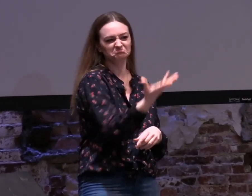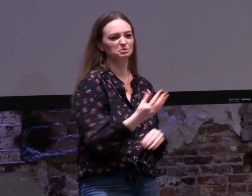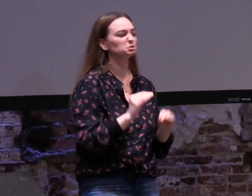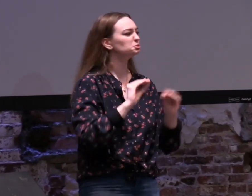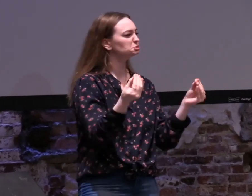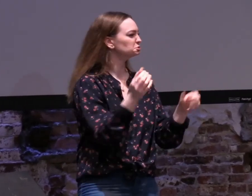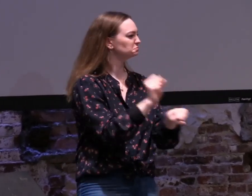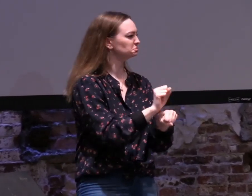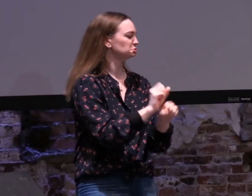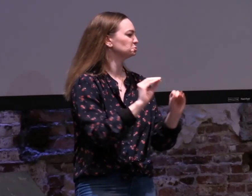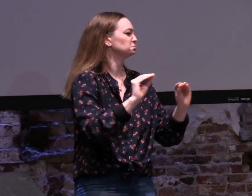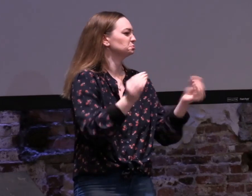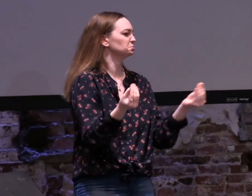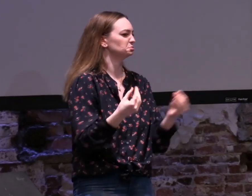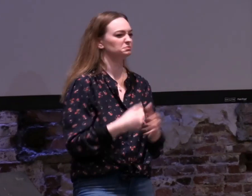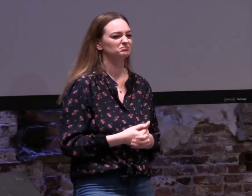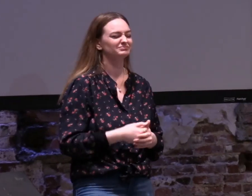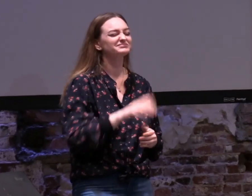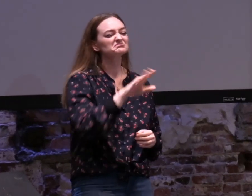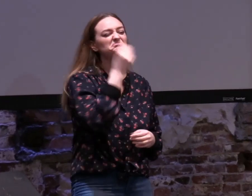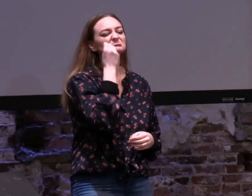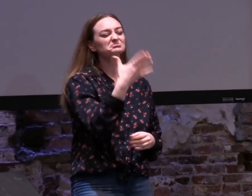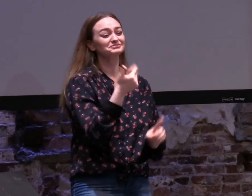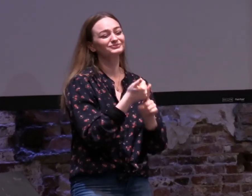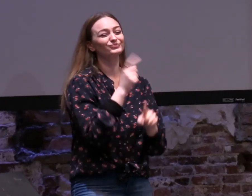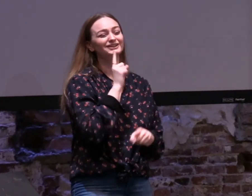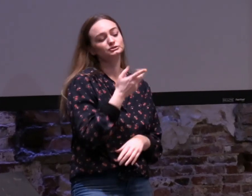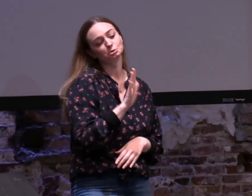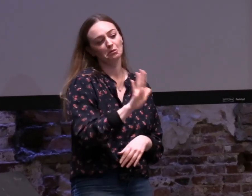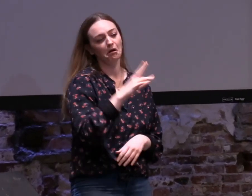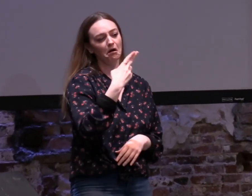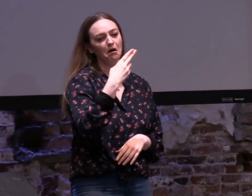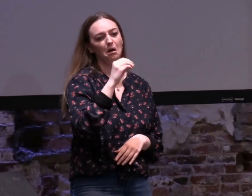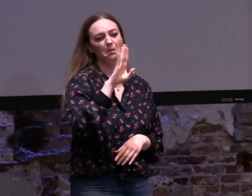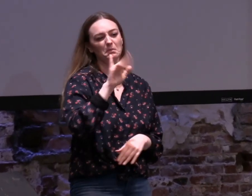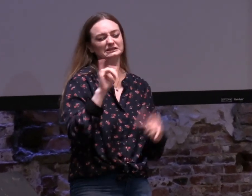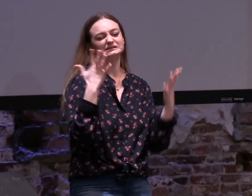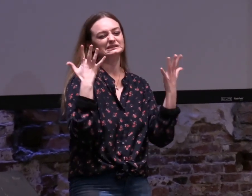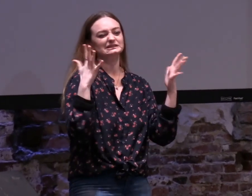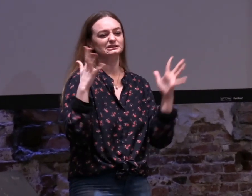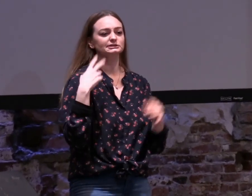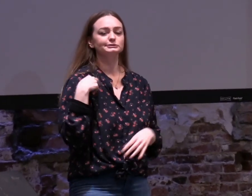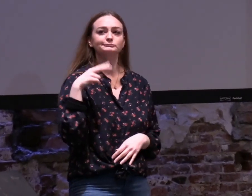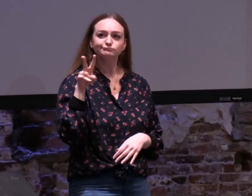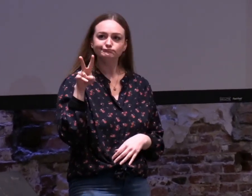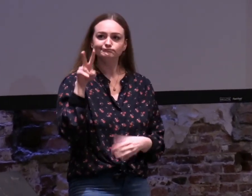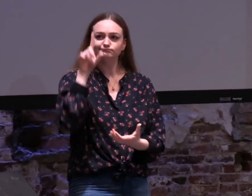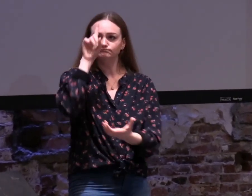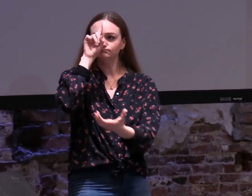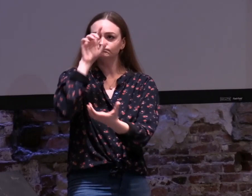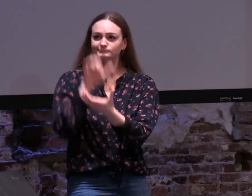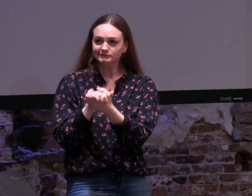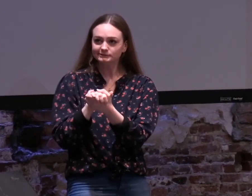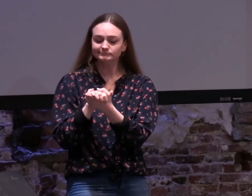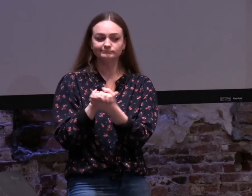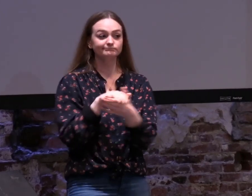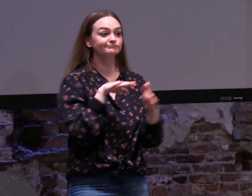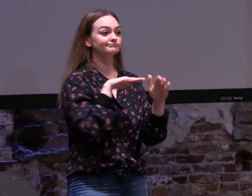career. There's no prospect out there in terms of theater and the arts, and it's just a hobby, essentially. And